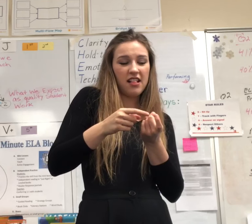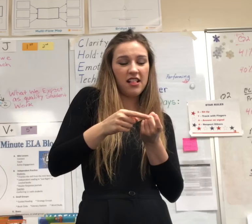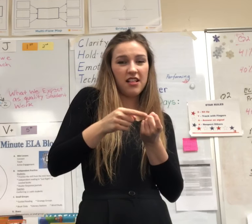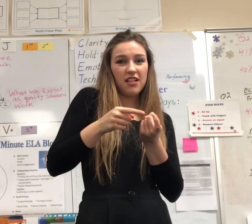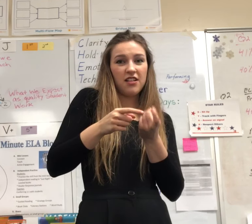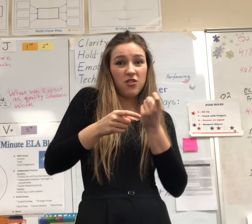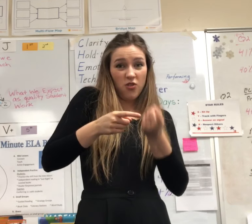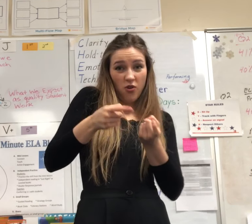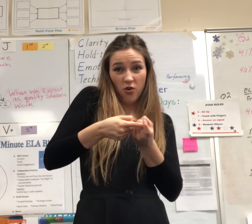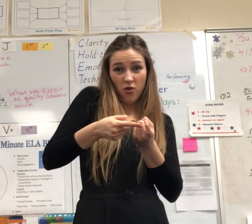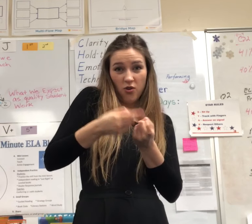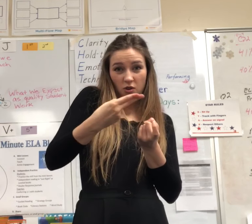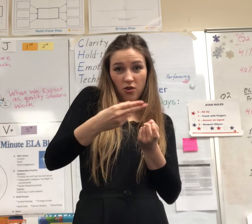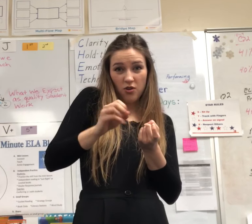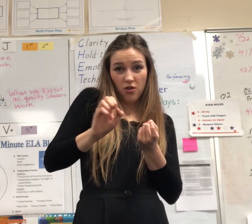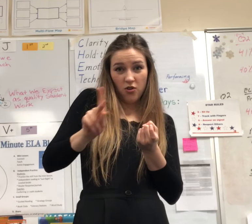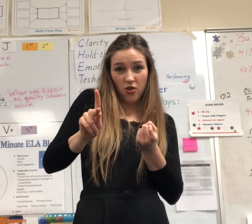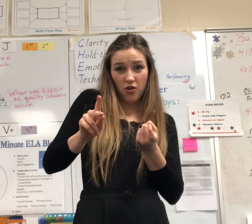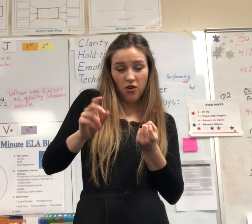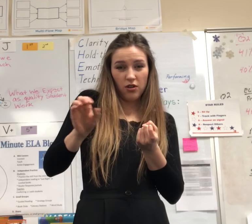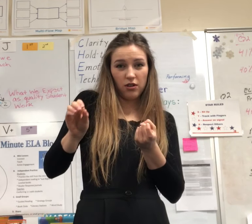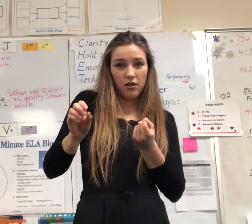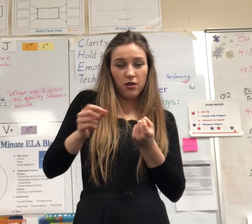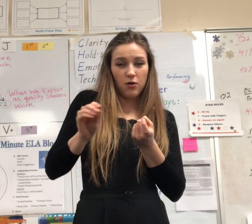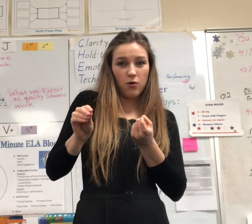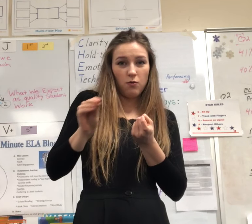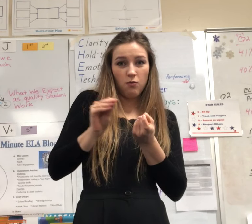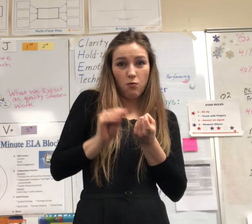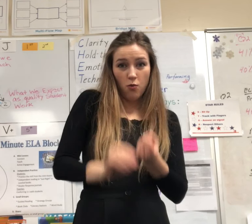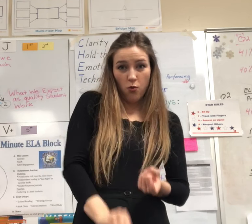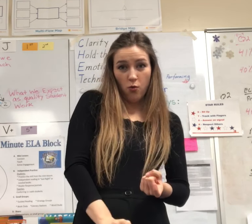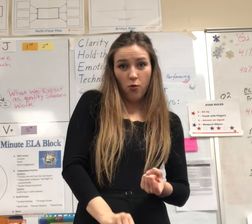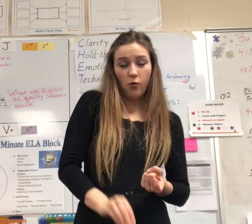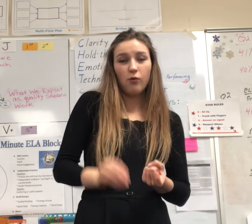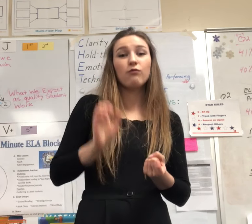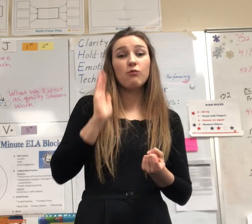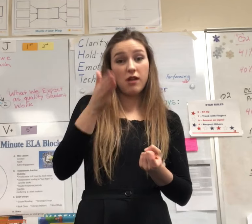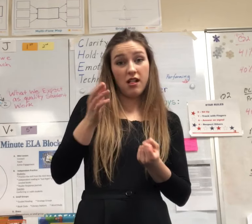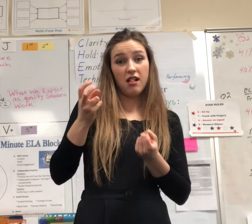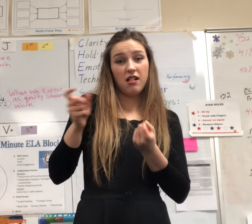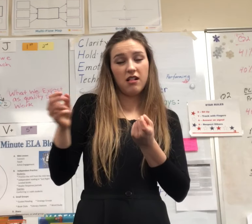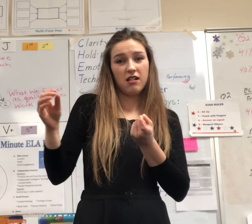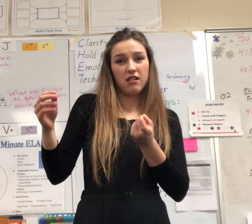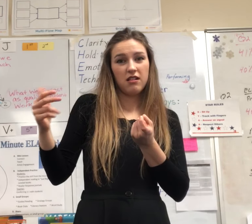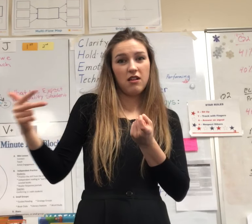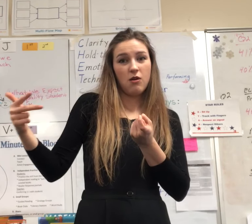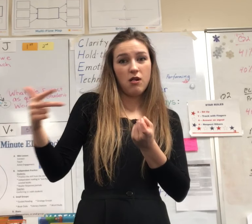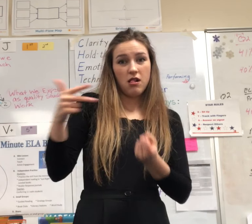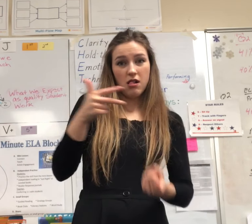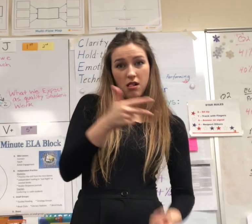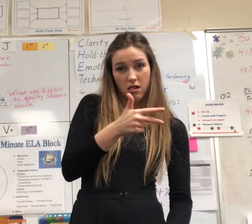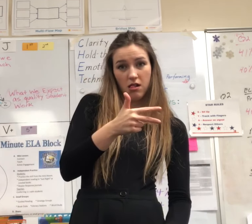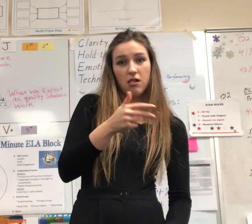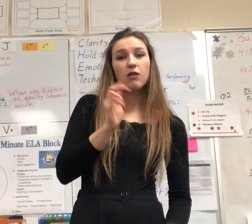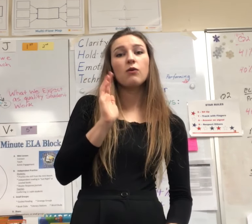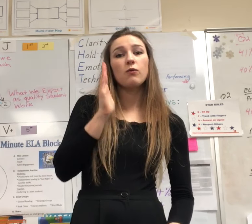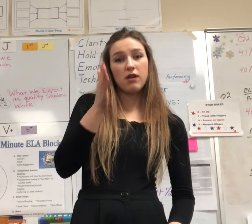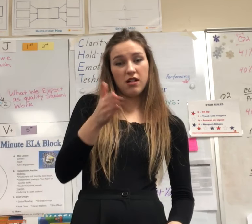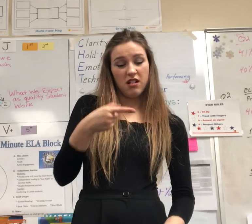hook's gonna start moving down, and that's a part of gravity. It's gonna